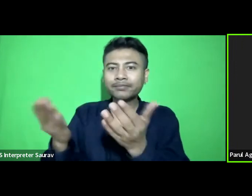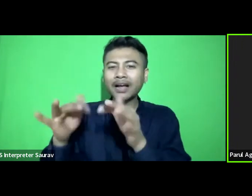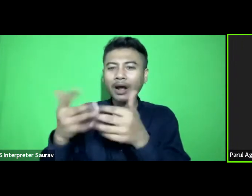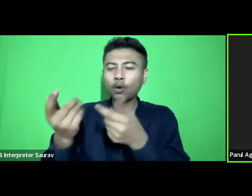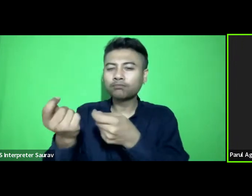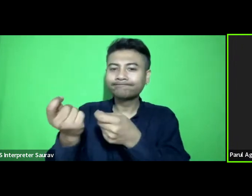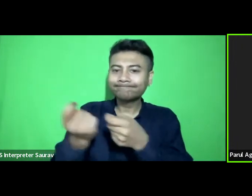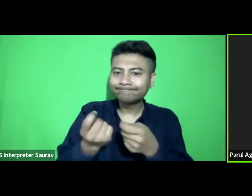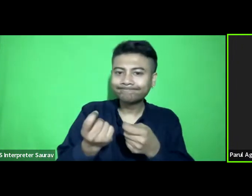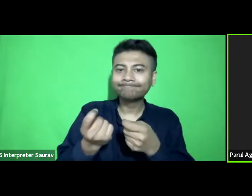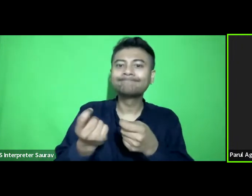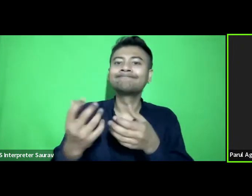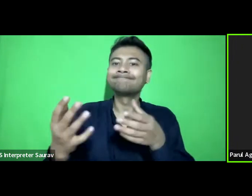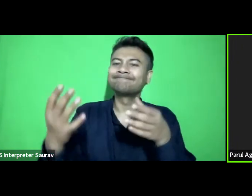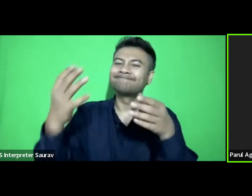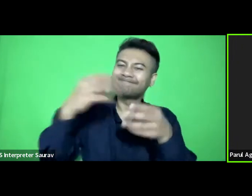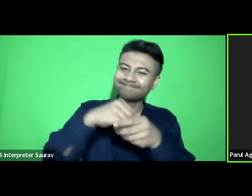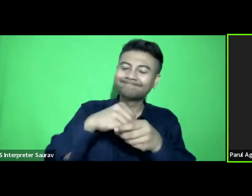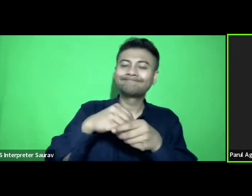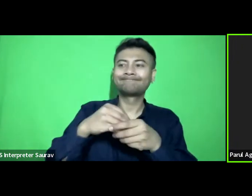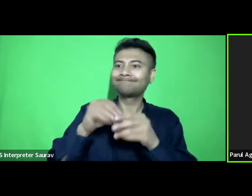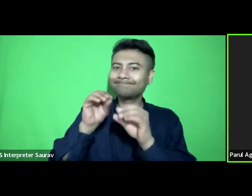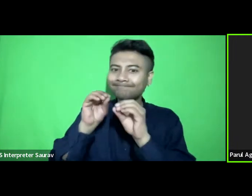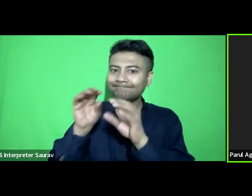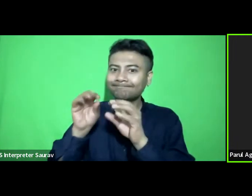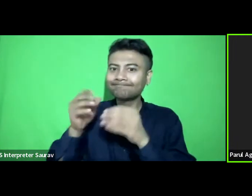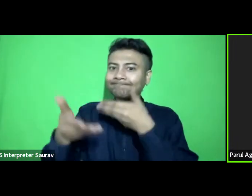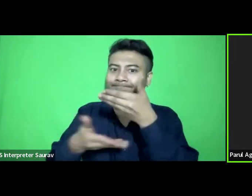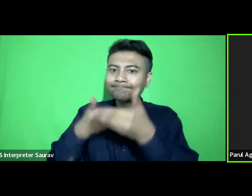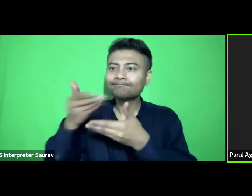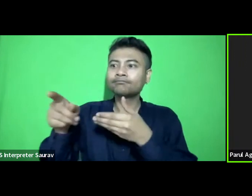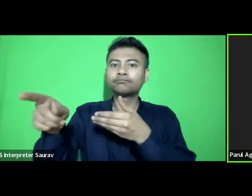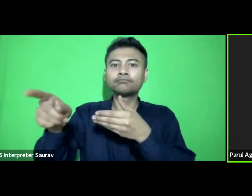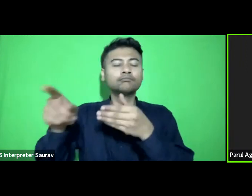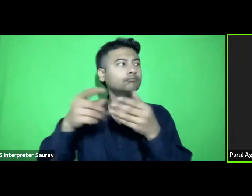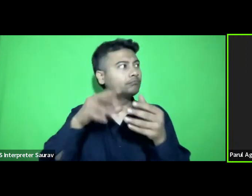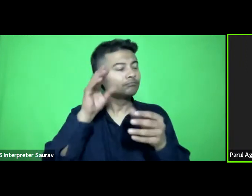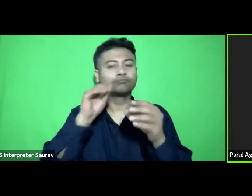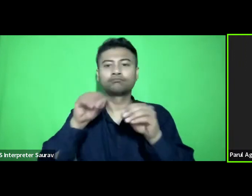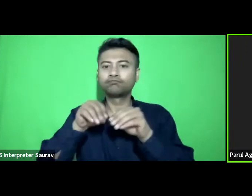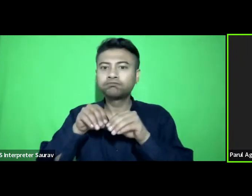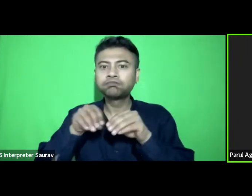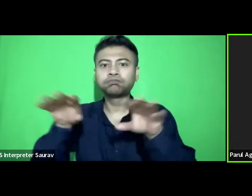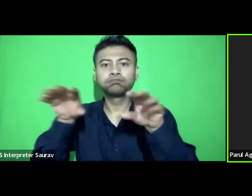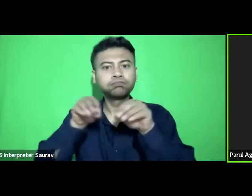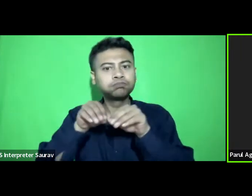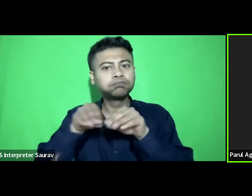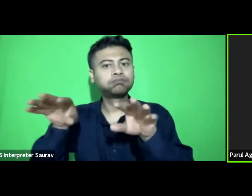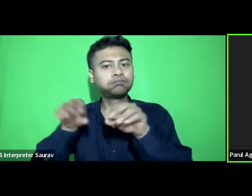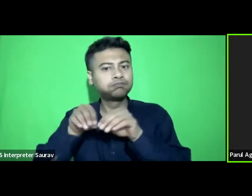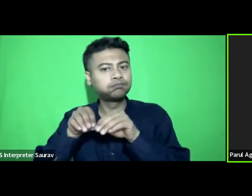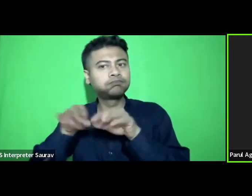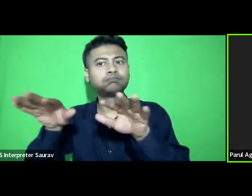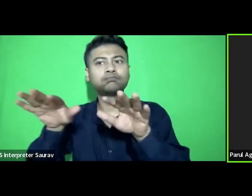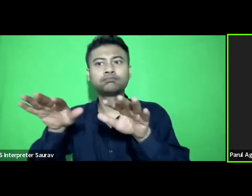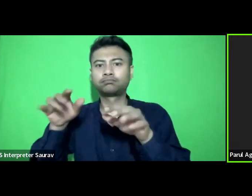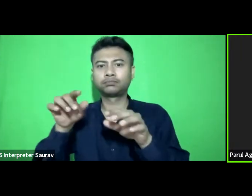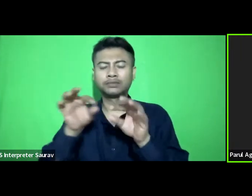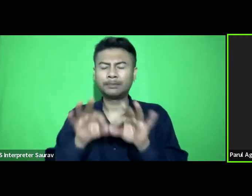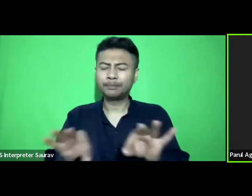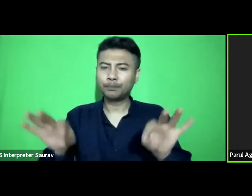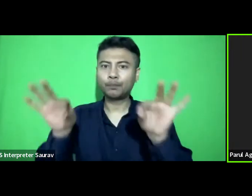have them participate around this important discussion. This important area. I